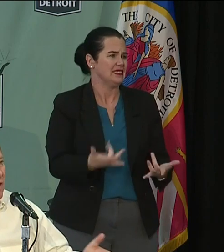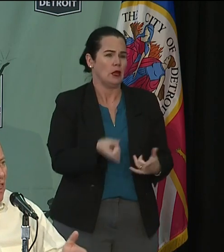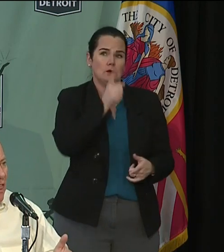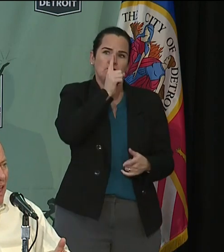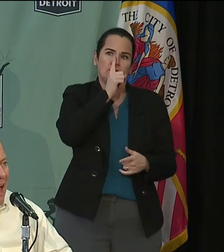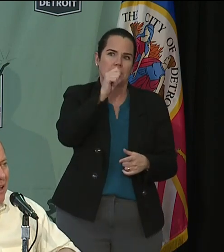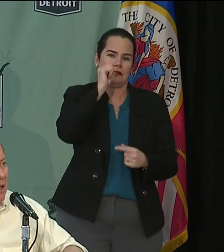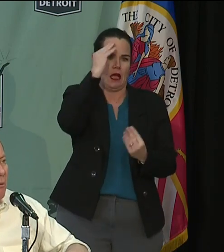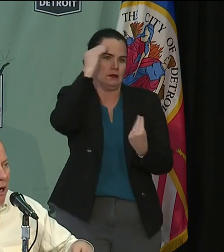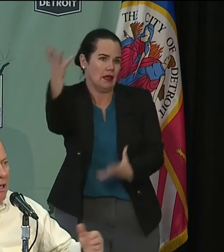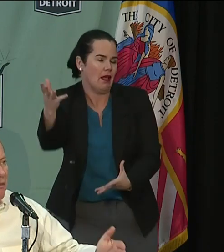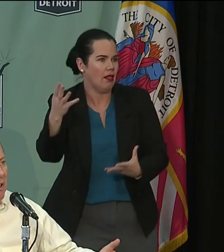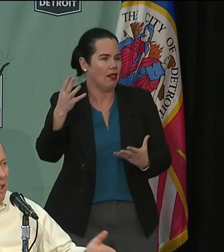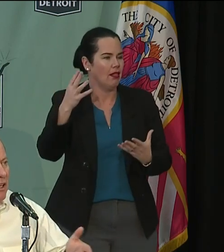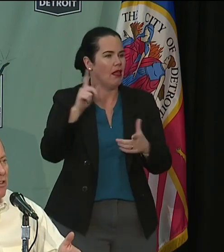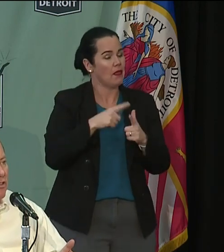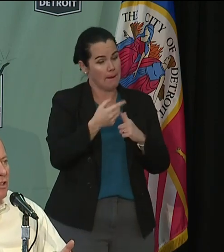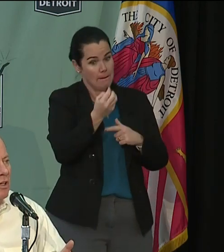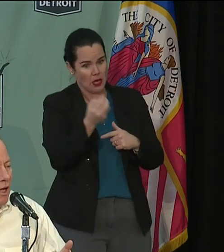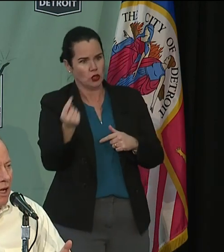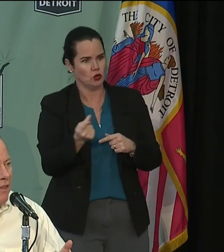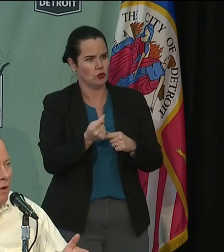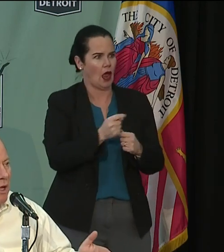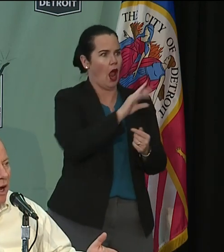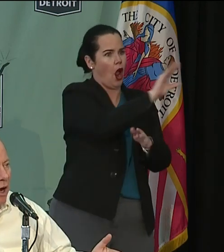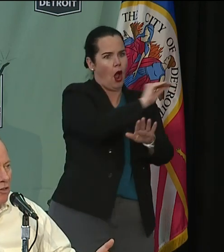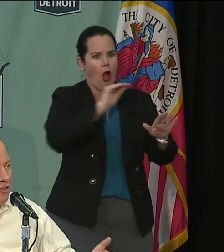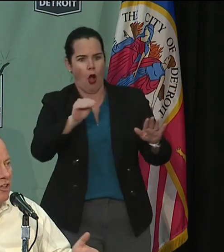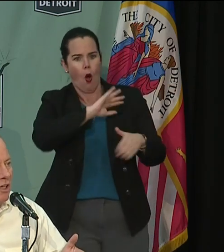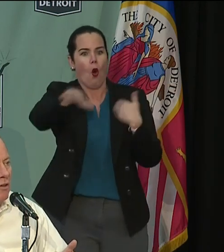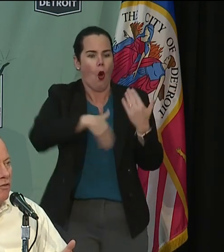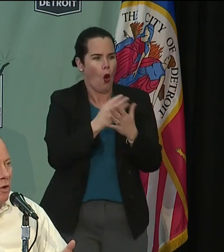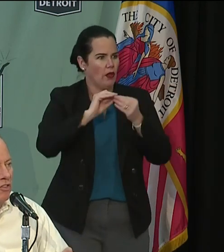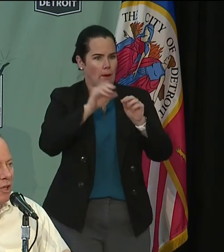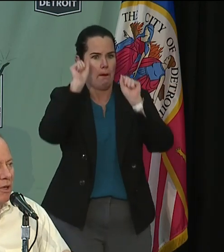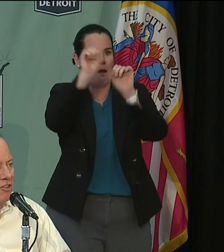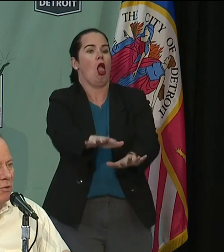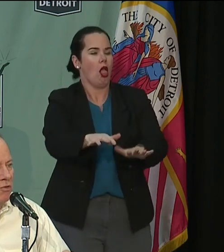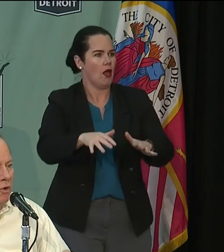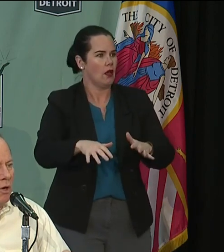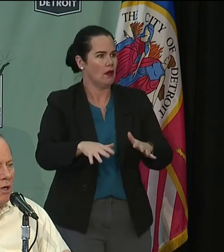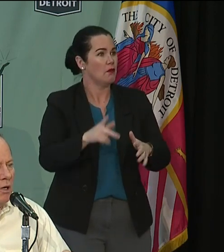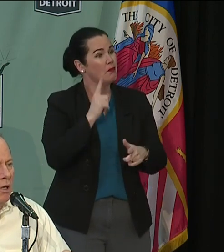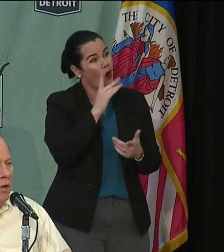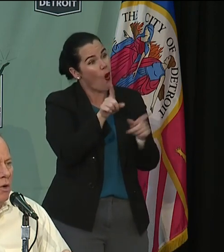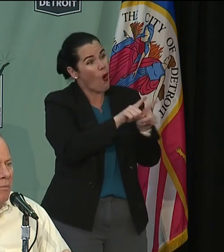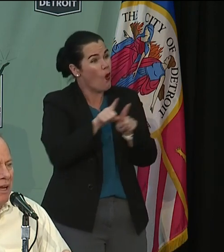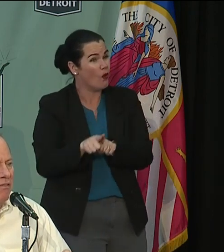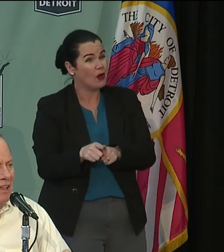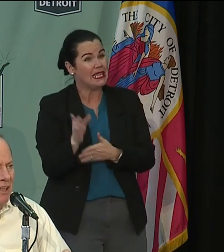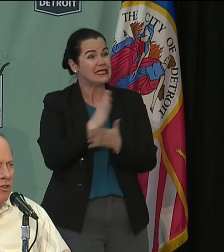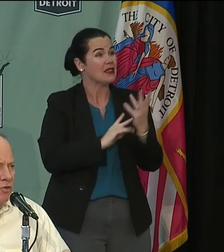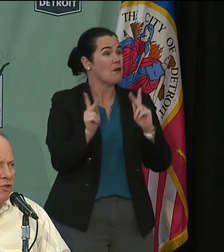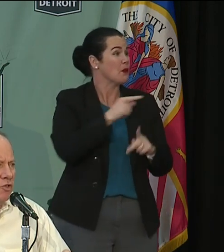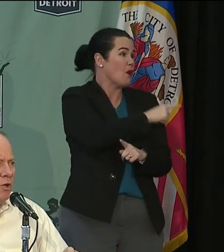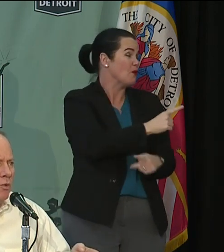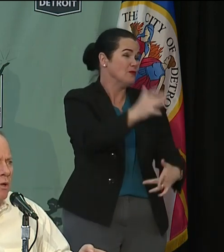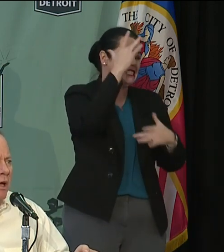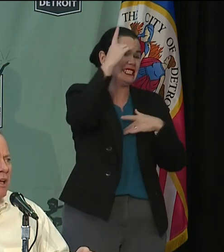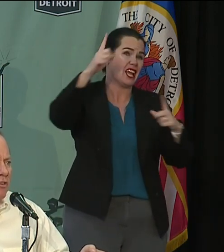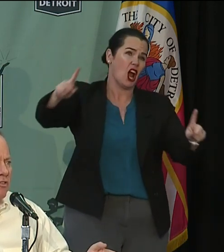is that. Part of it is that we are seeing folks, as I mentioned before, who have been on ventilators